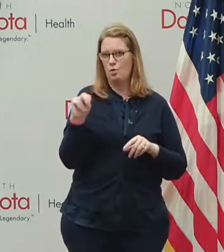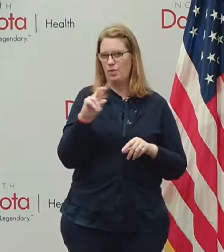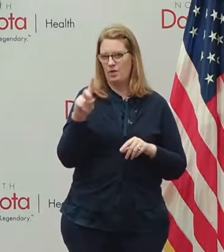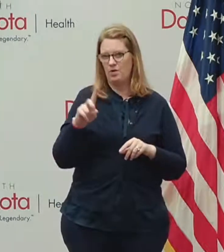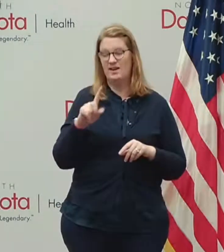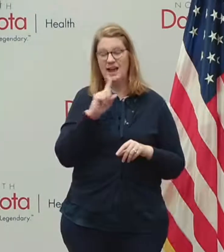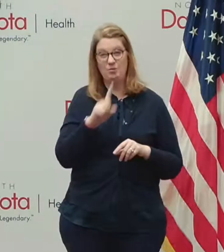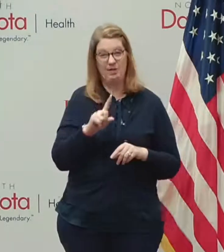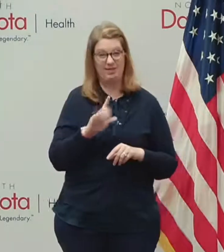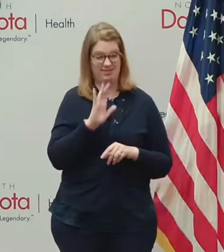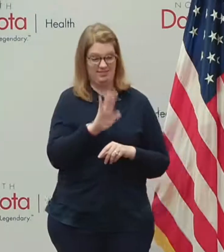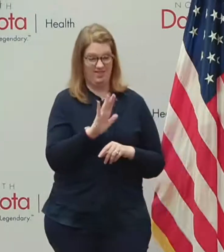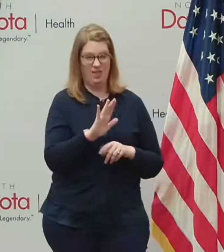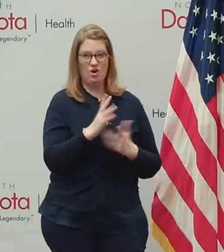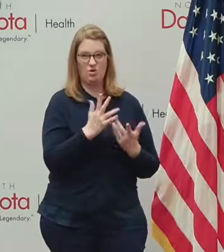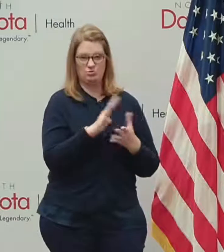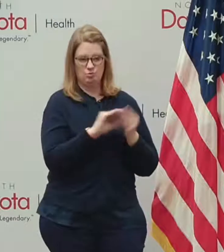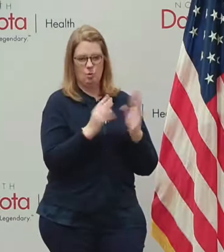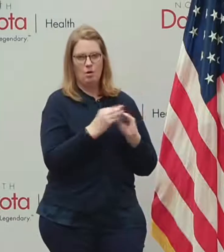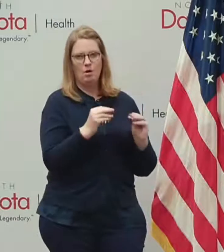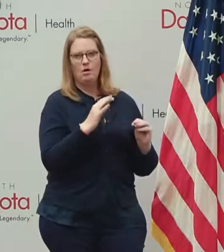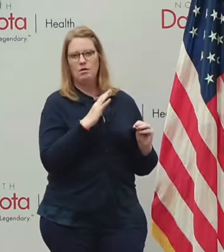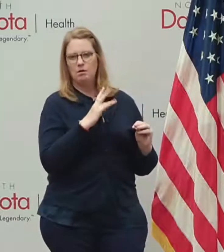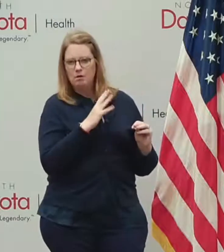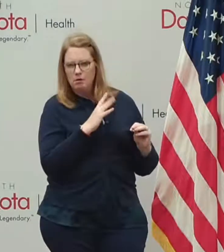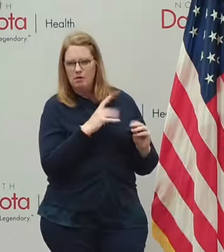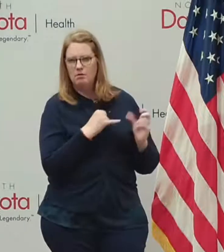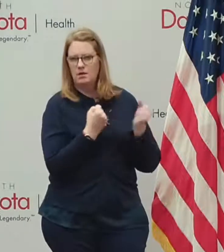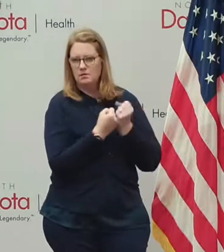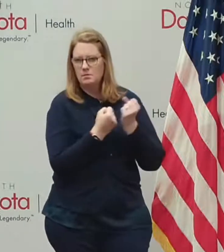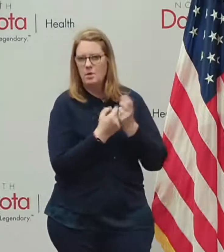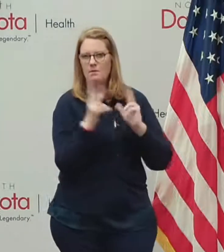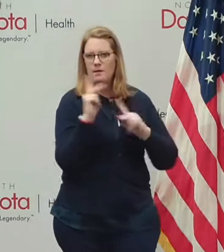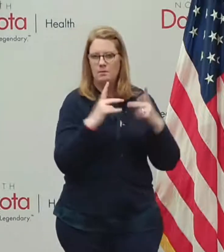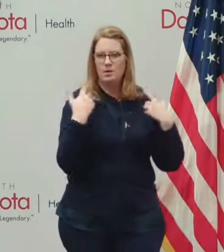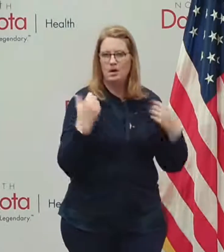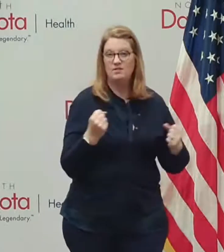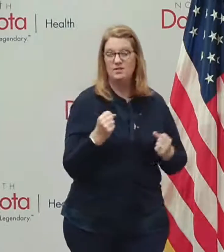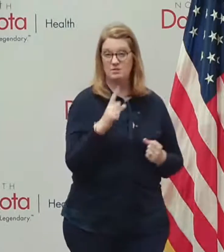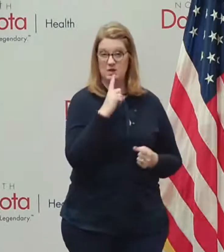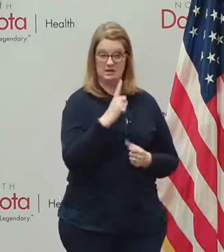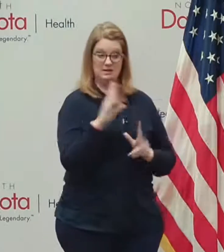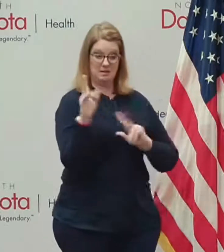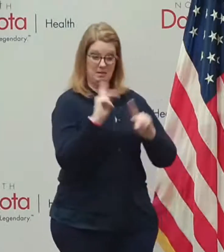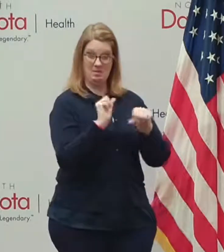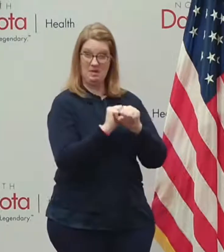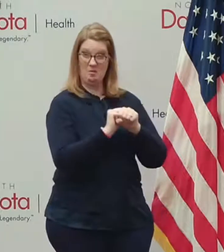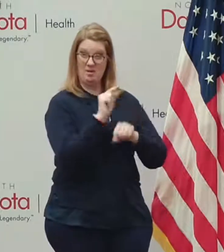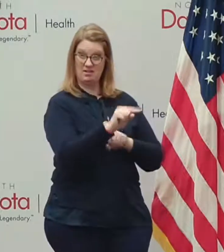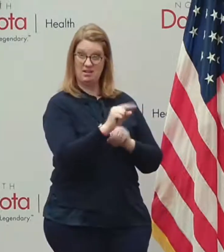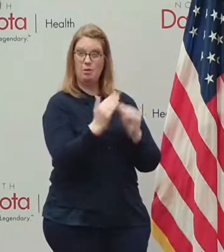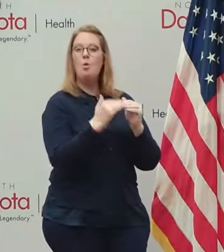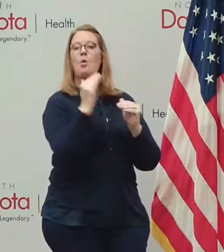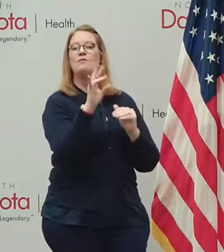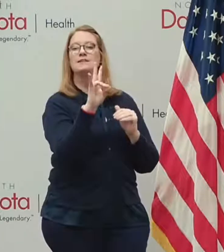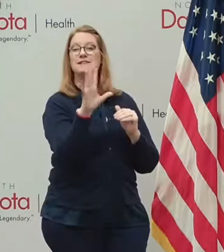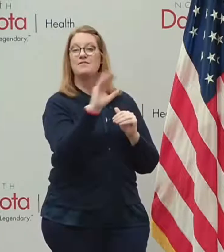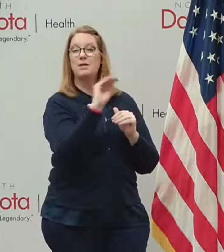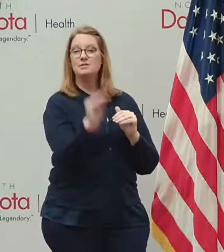an incredible story of how they support people in recovery. 75% of their workforce are people that have